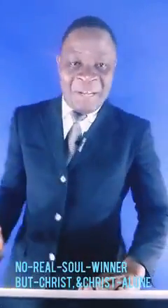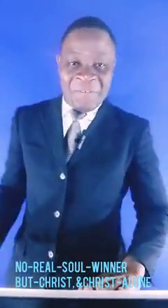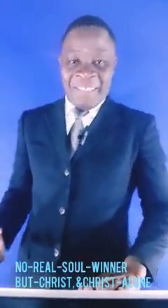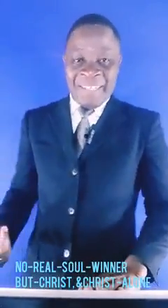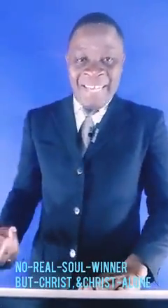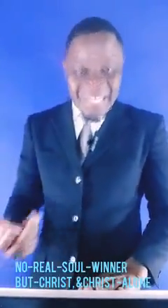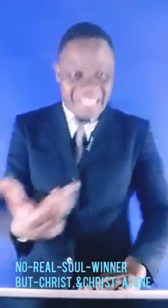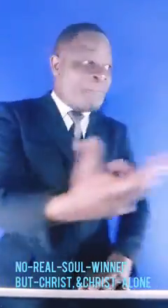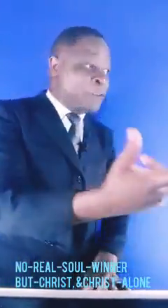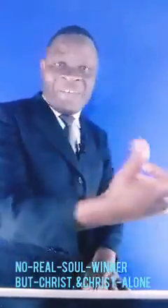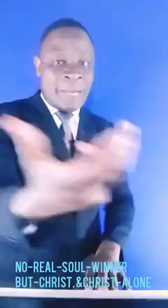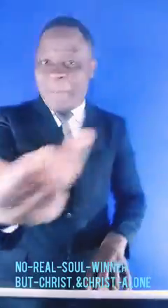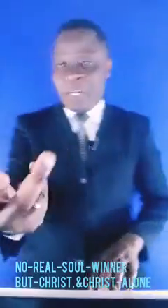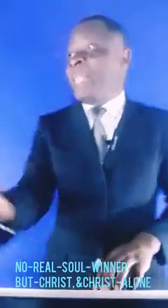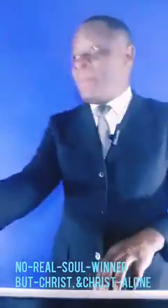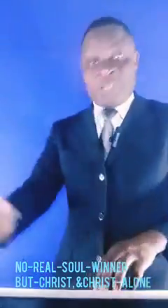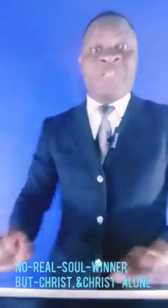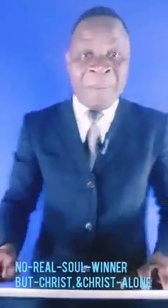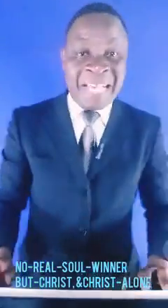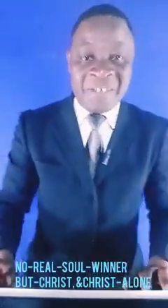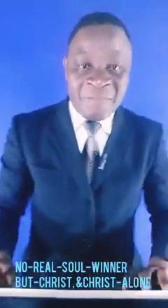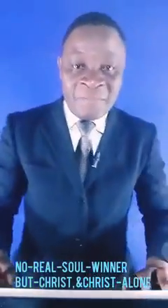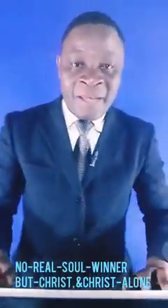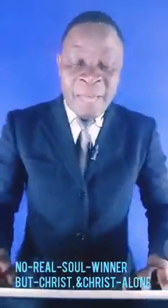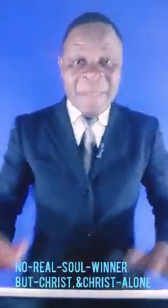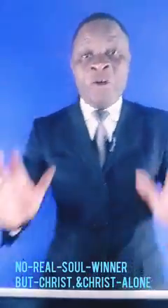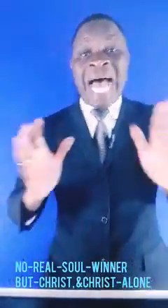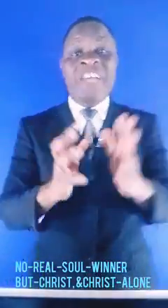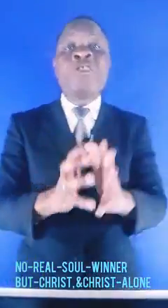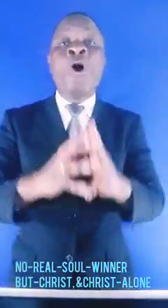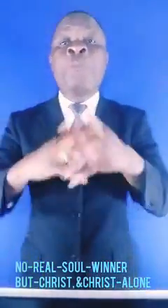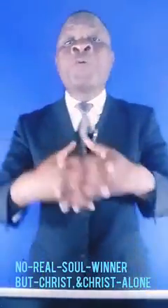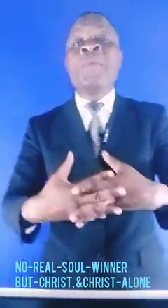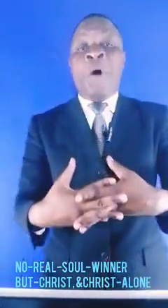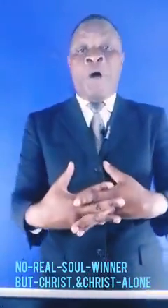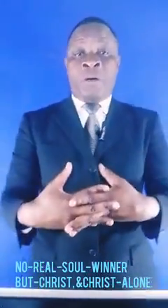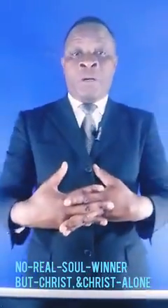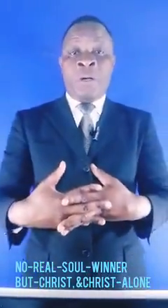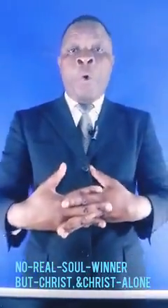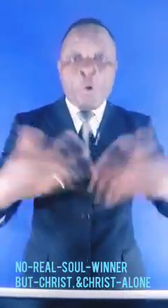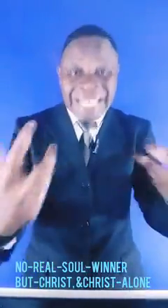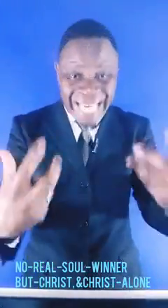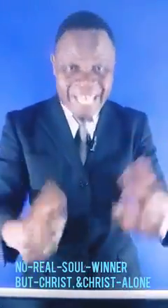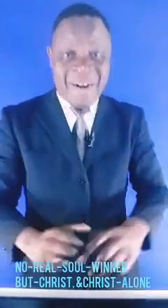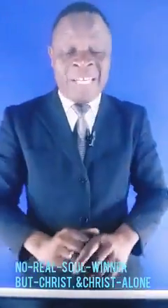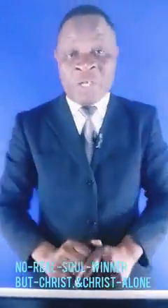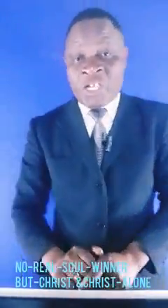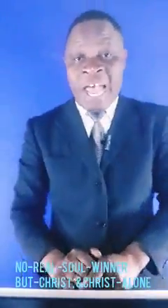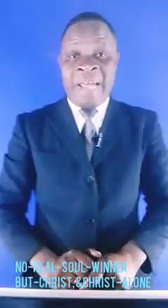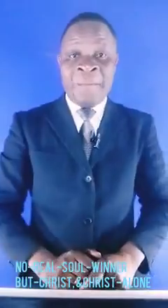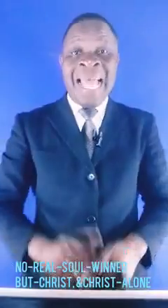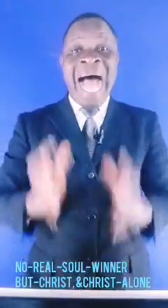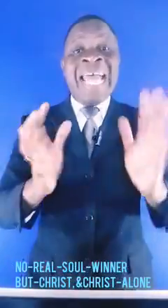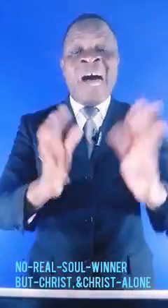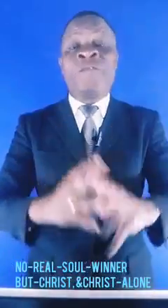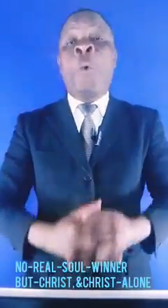believer? Is it the prophet, the bishop, the apostle, the pastor? Because I know people who take credit to say, I have